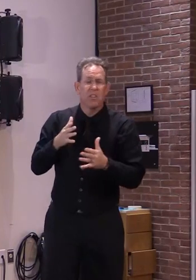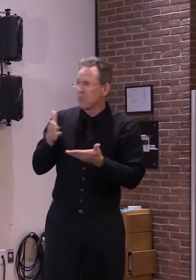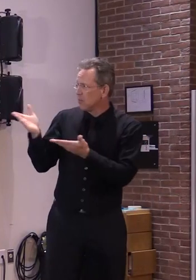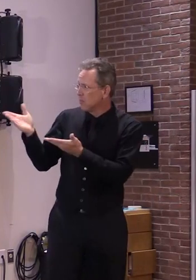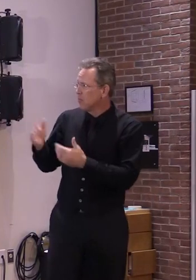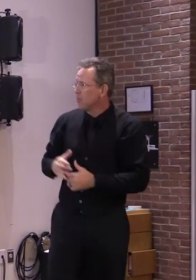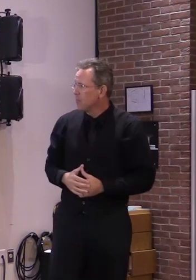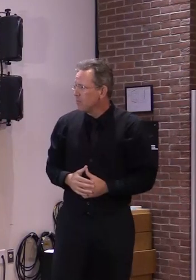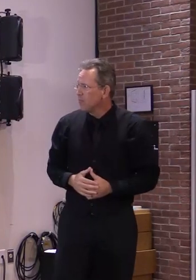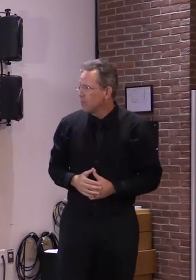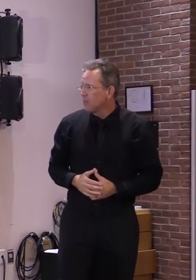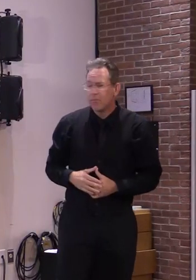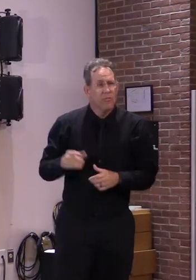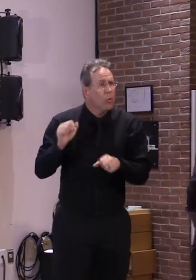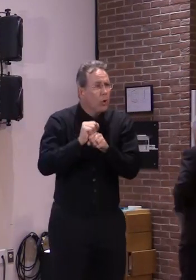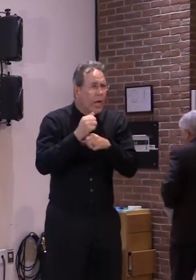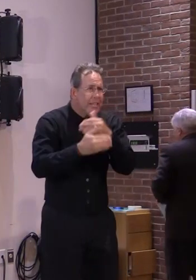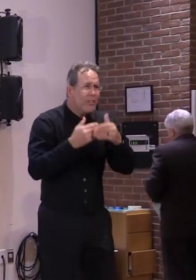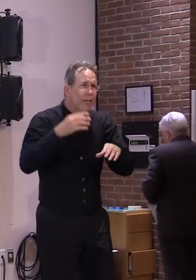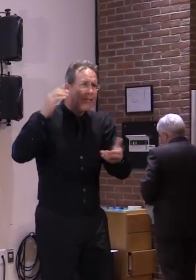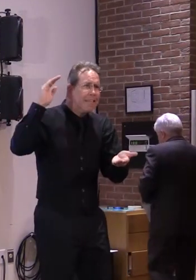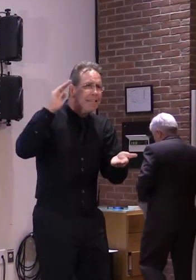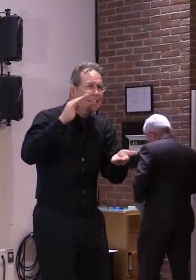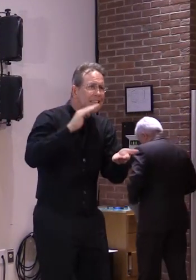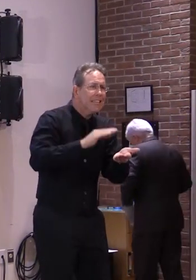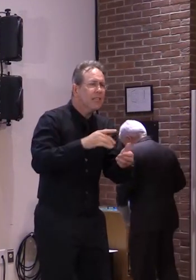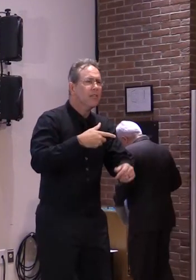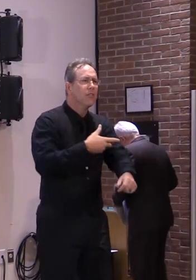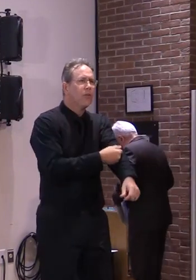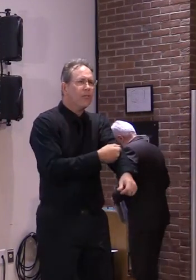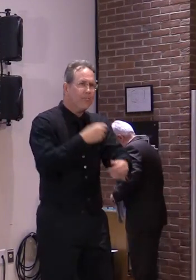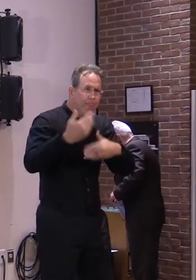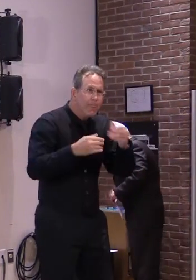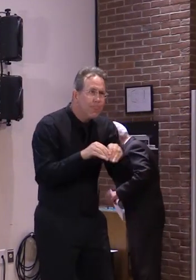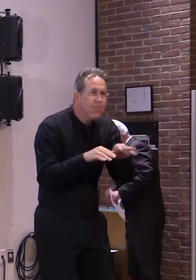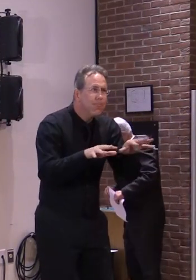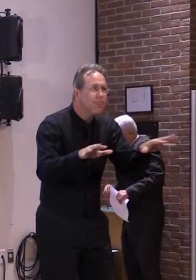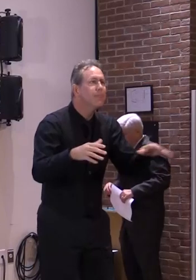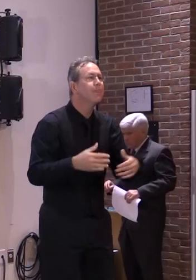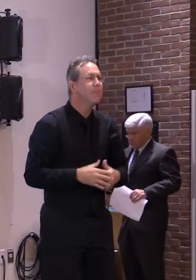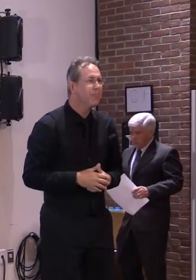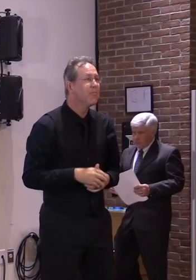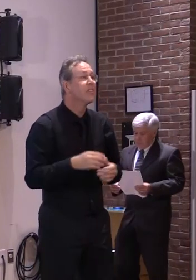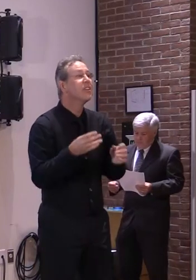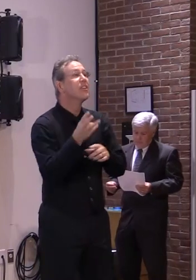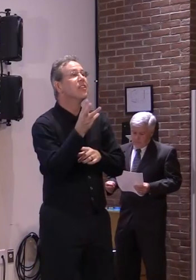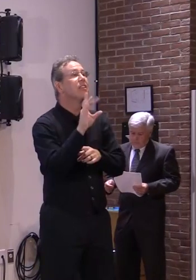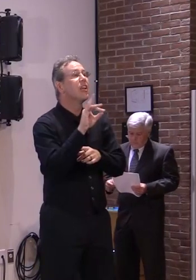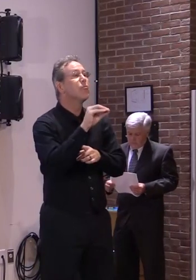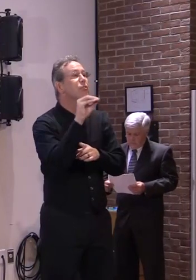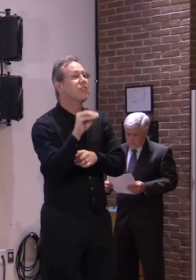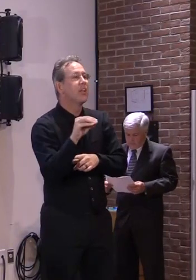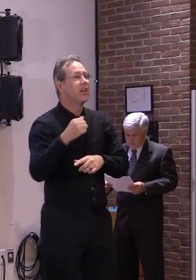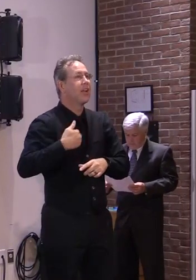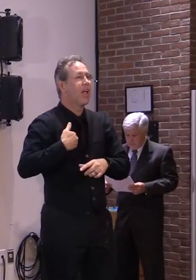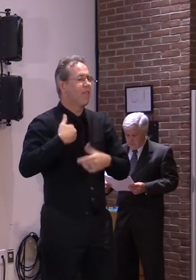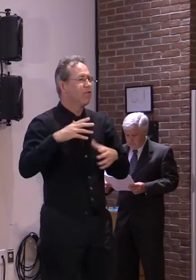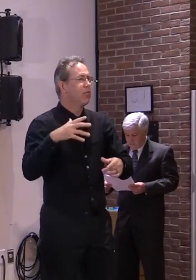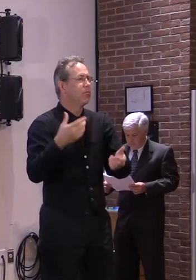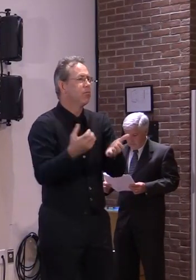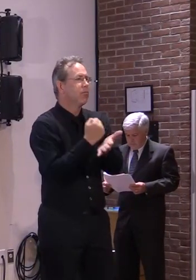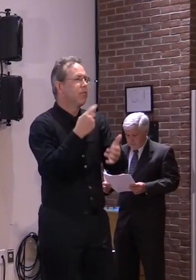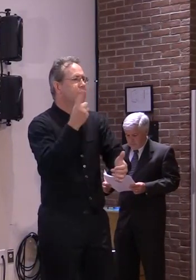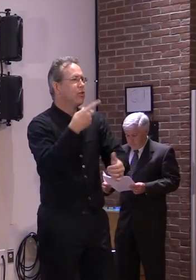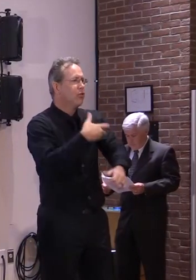67.8% of all Canadians have started vaccination, with 28.1% now being fully vaccinated. And as you can see, their cases, hospitalizations,